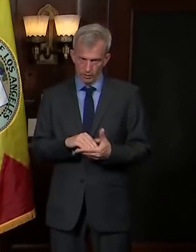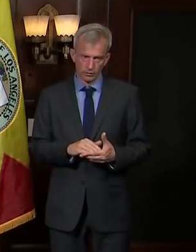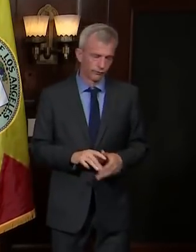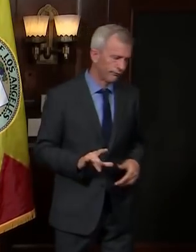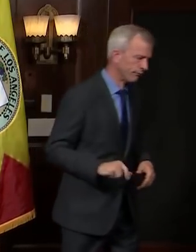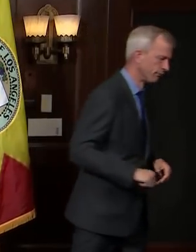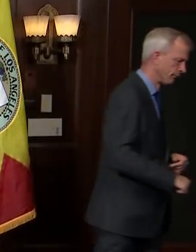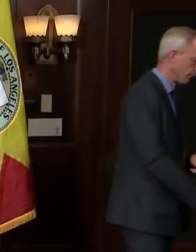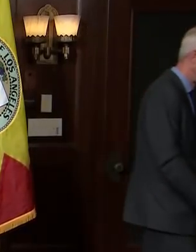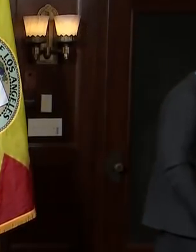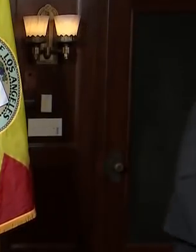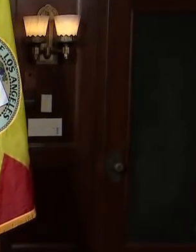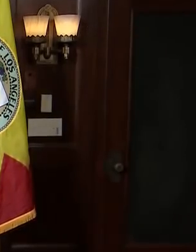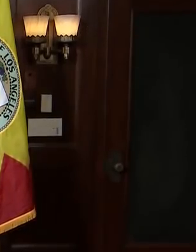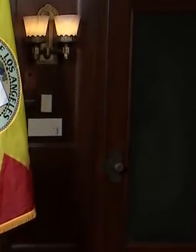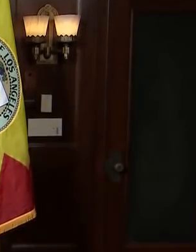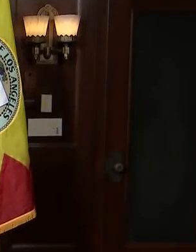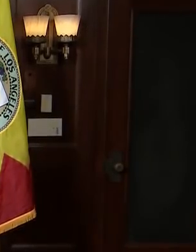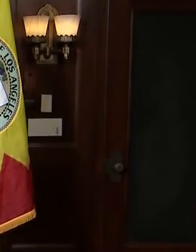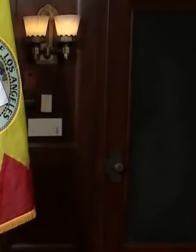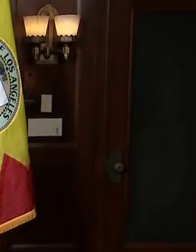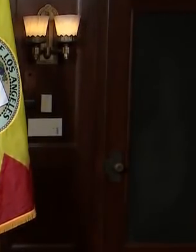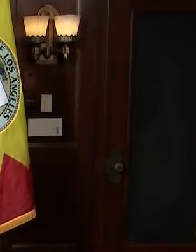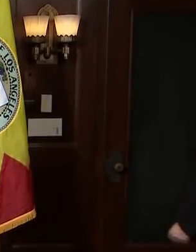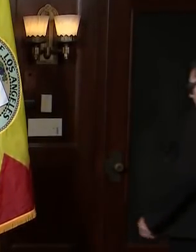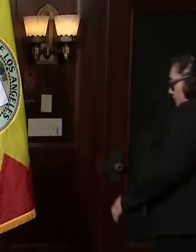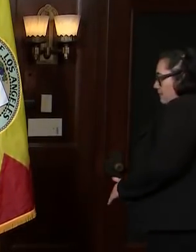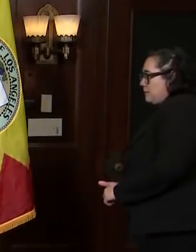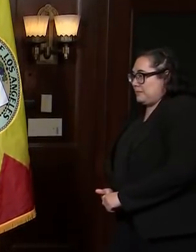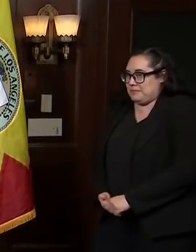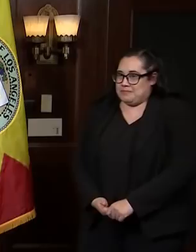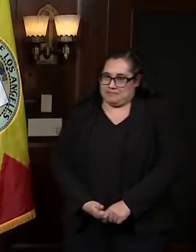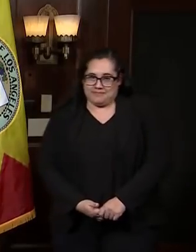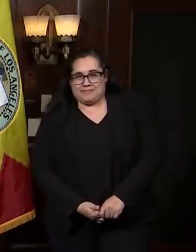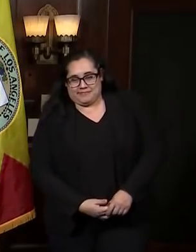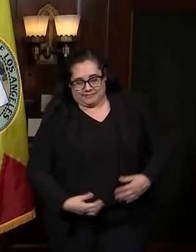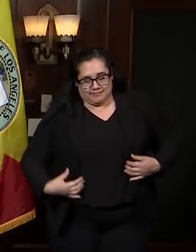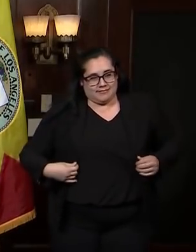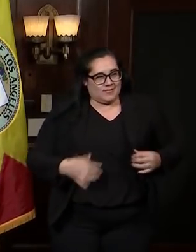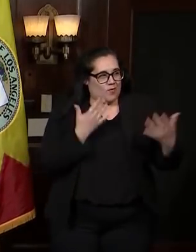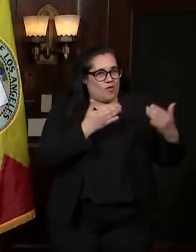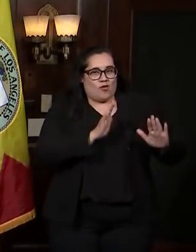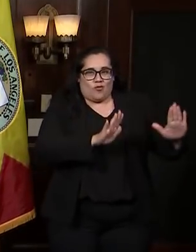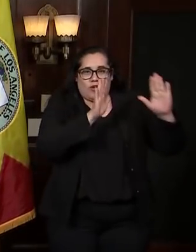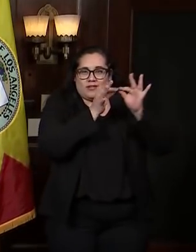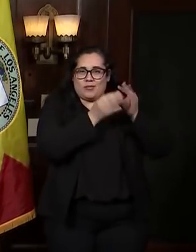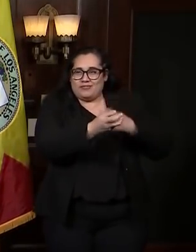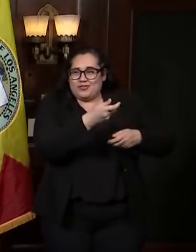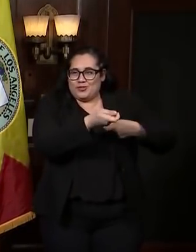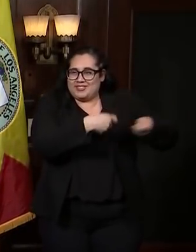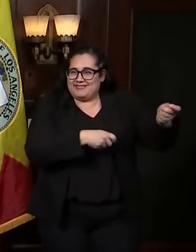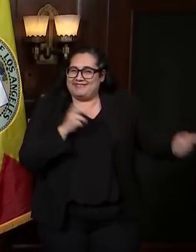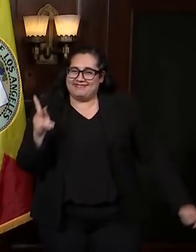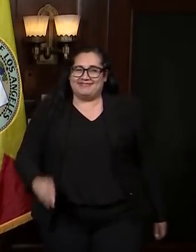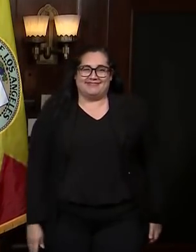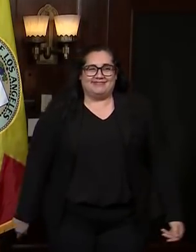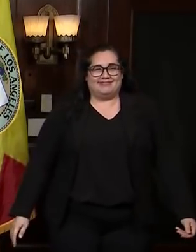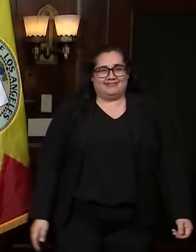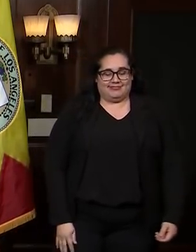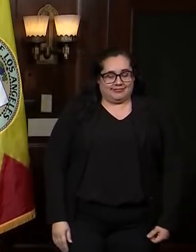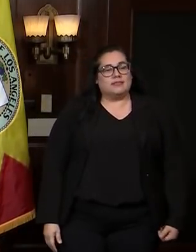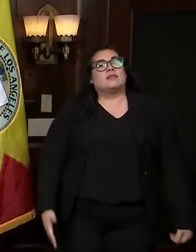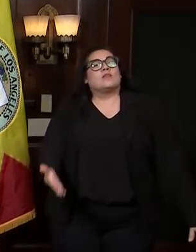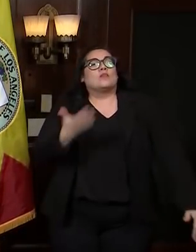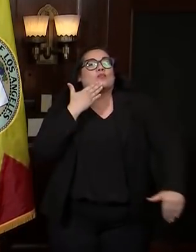in. For those of you who are tuning out, I wish you a good evening, and we'll wait for our great interpreters to switch out.